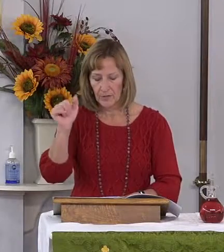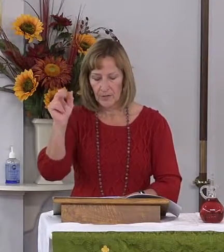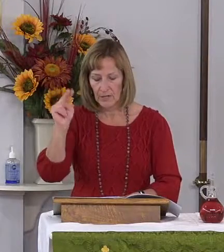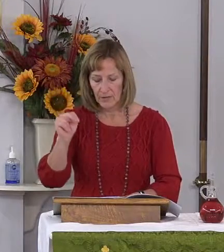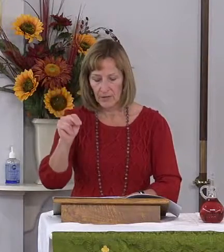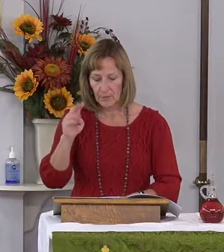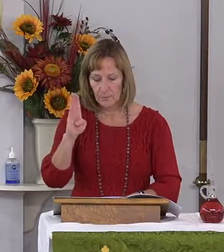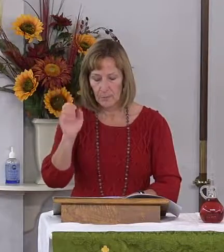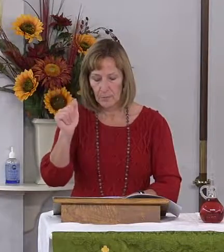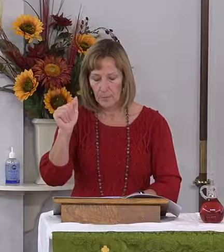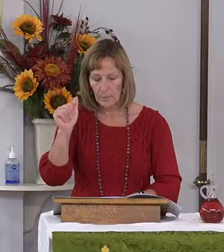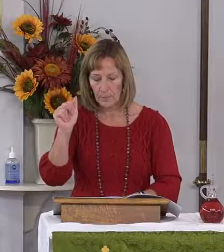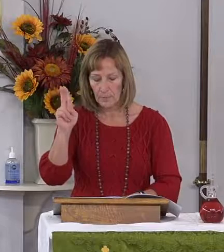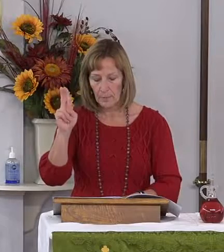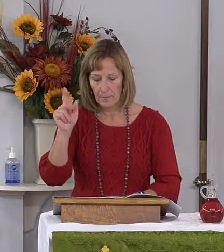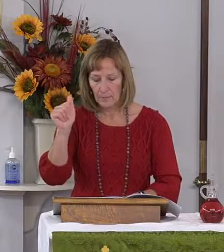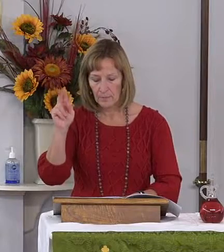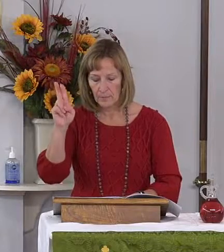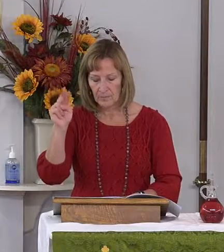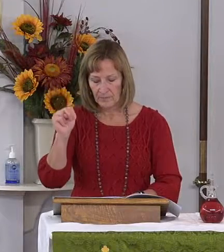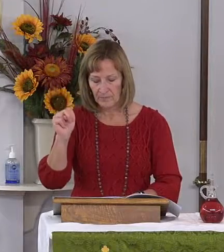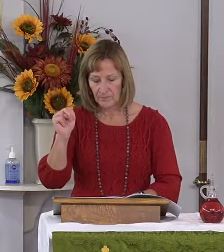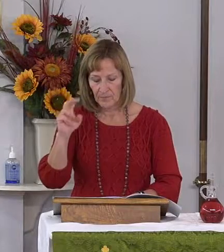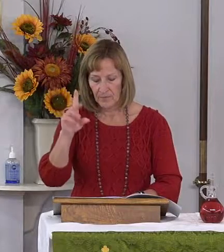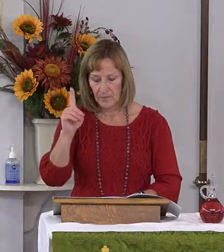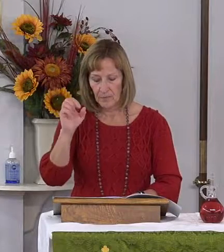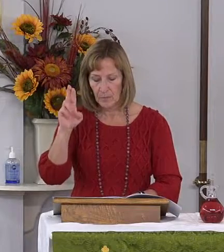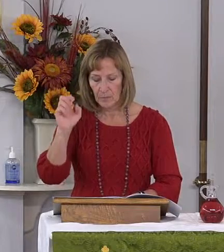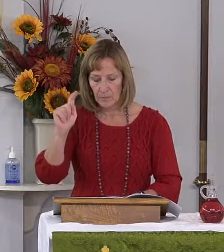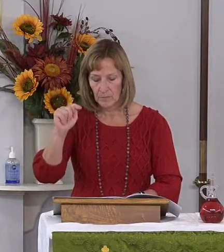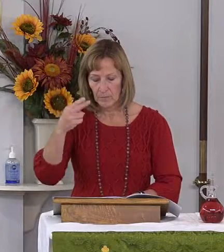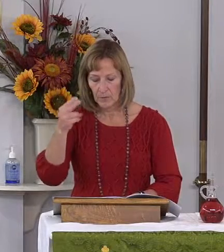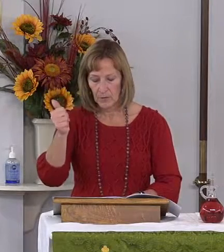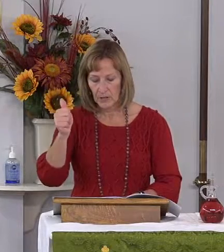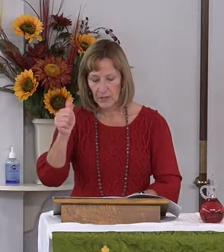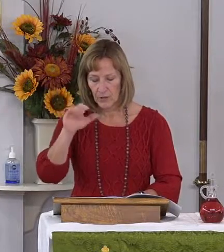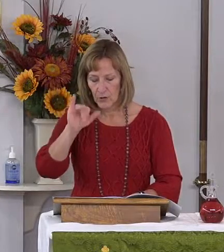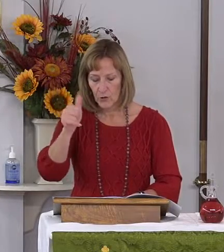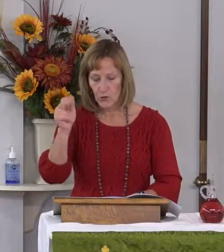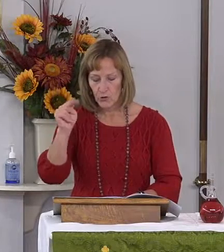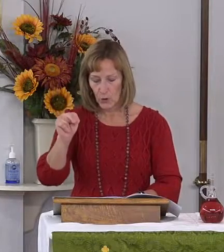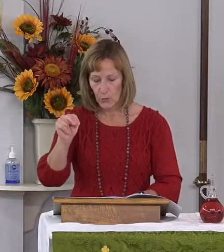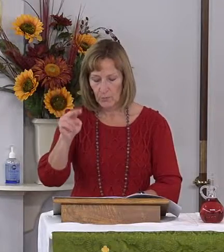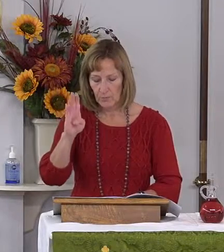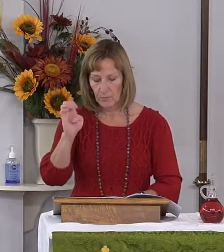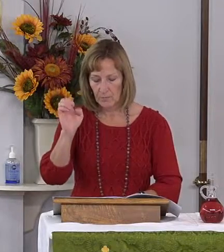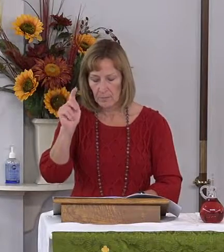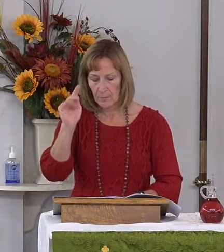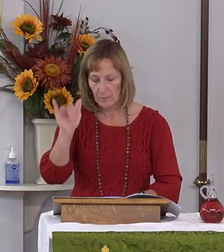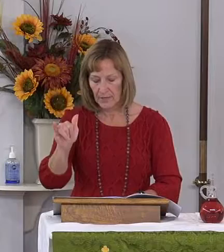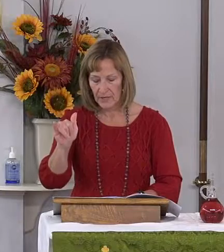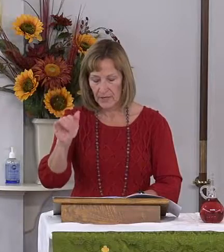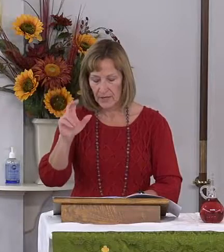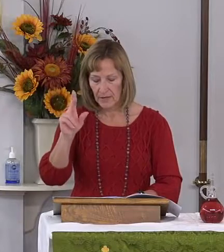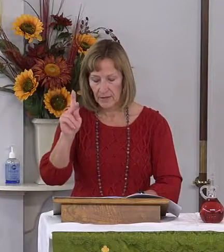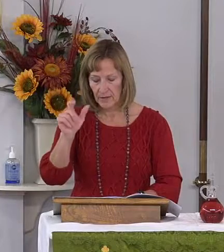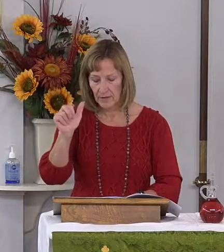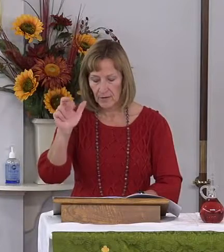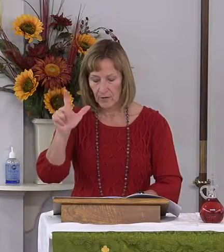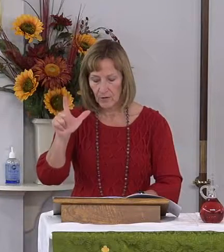Karen, Barbara, Dorothea, Joan, Betty and